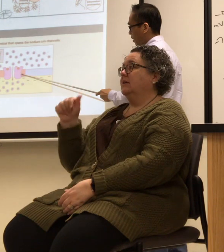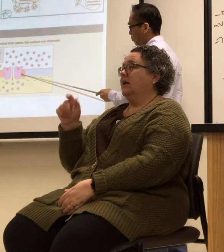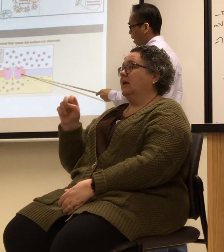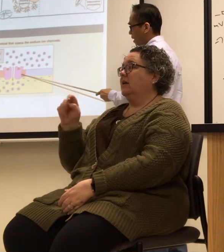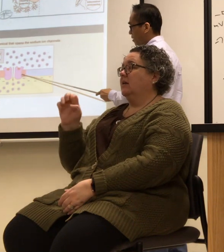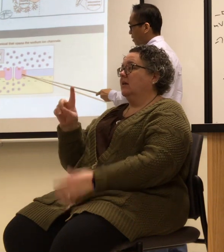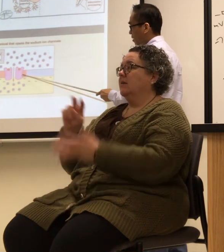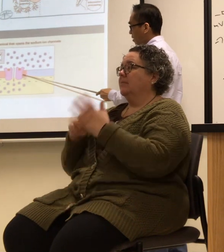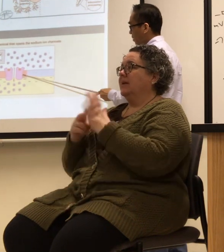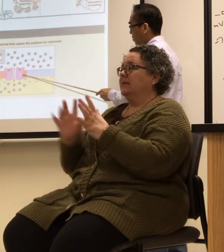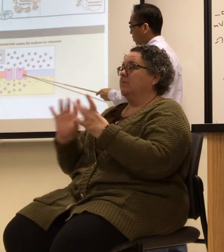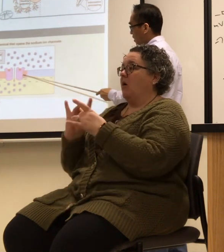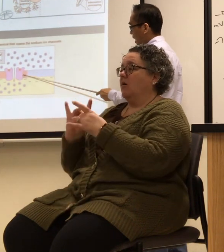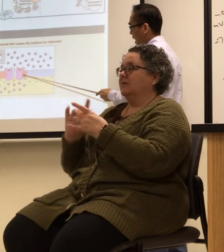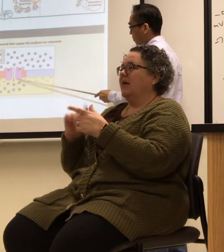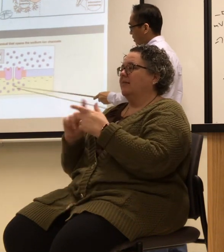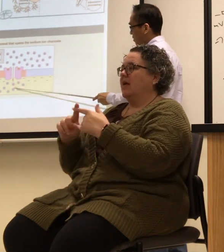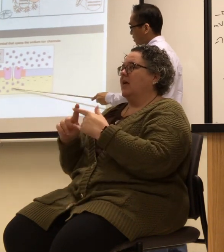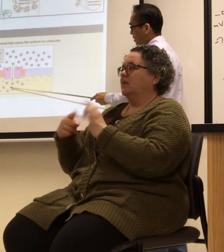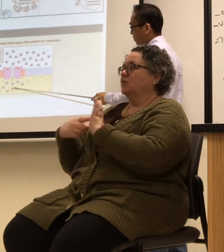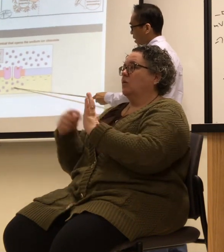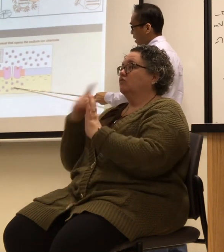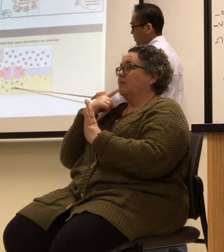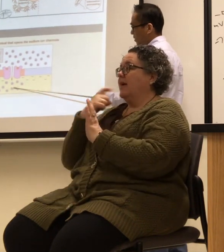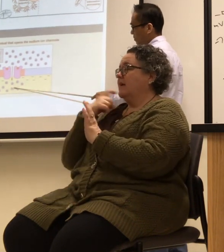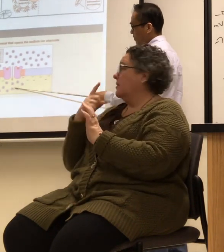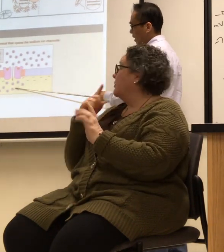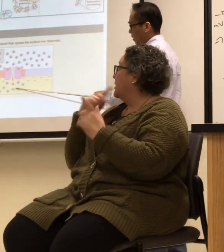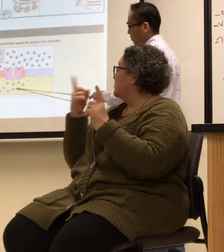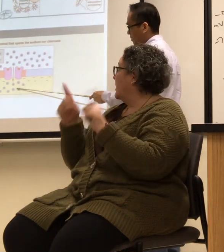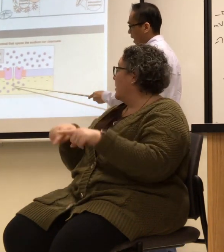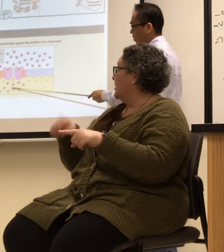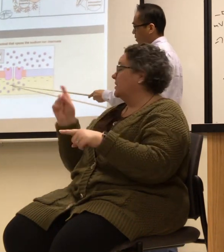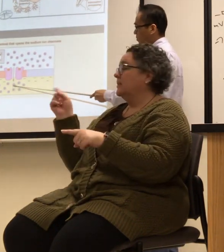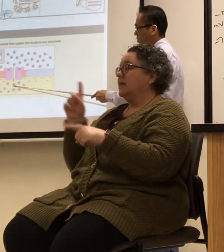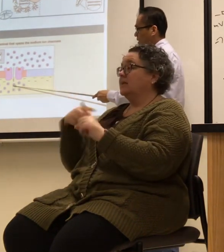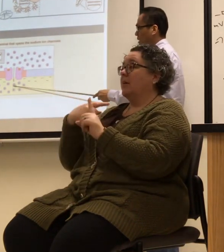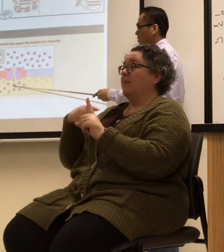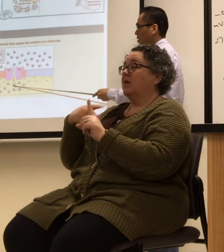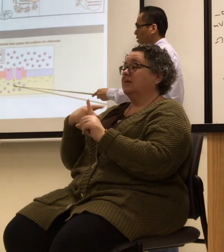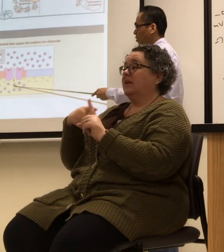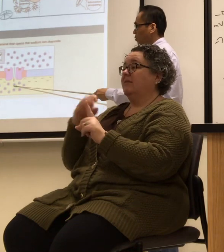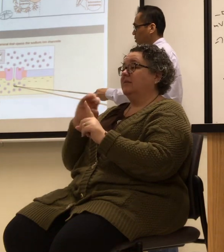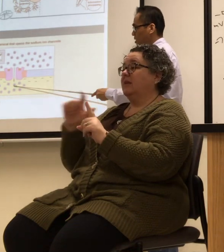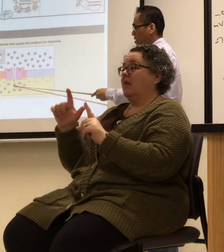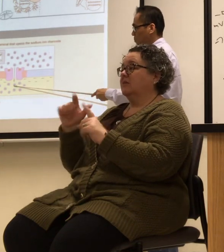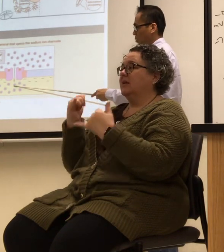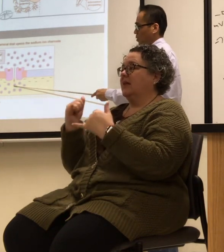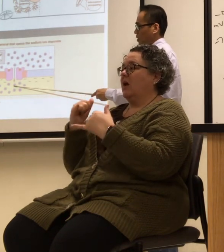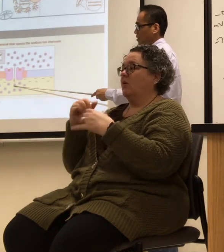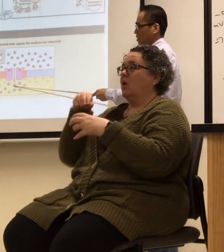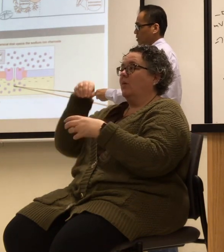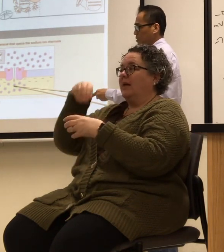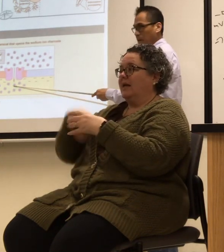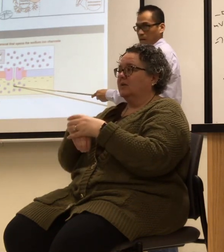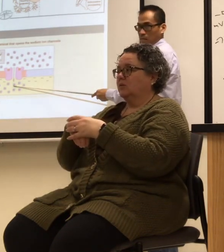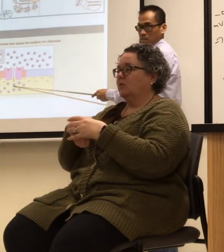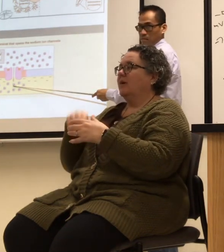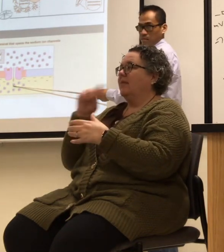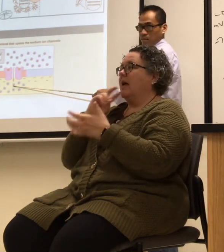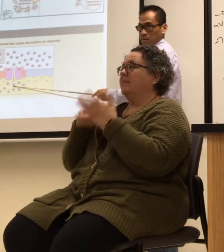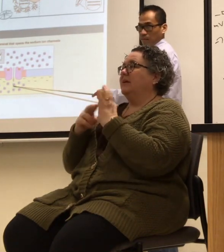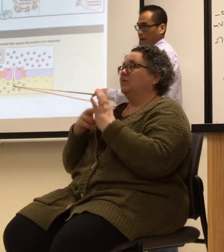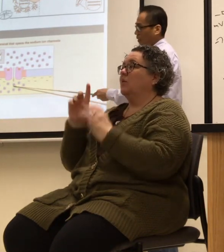that membrane red. Because what's going to happen is these positive cells now enter the cell. You're depolarizing the